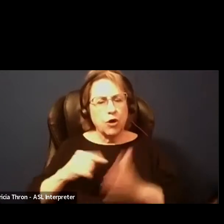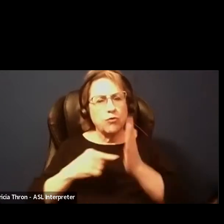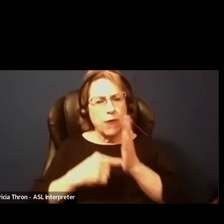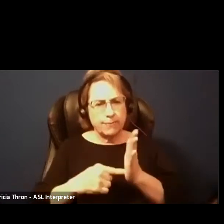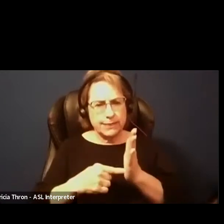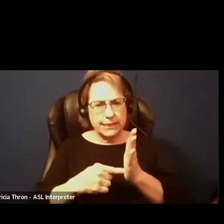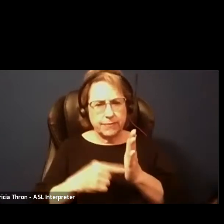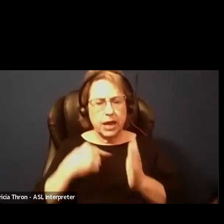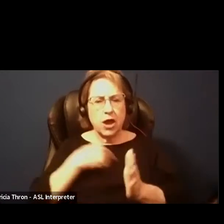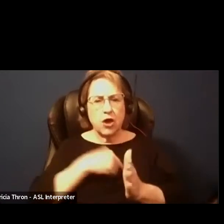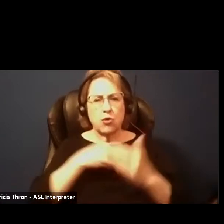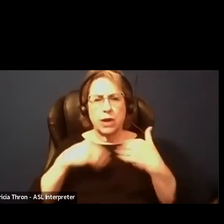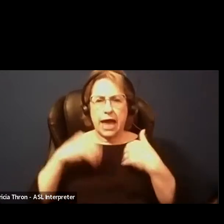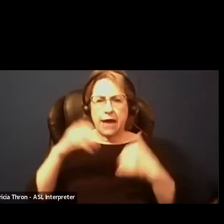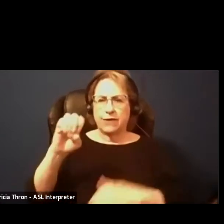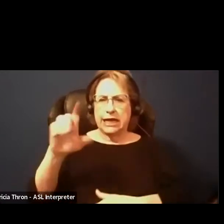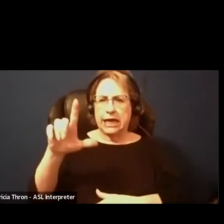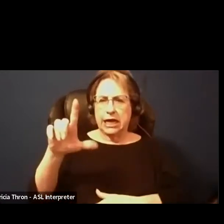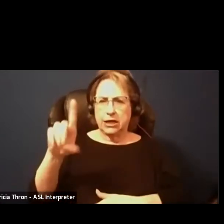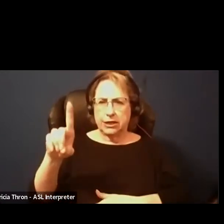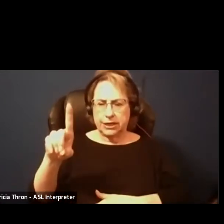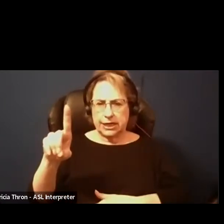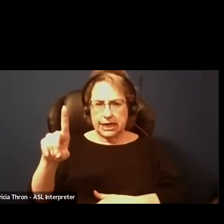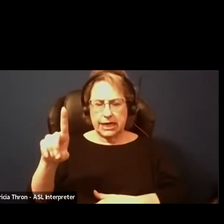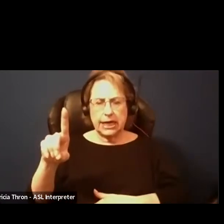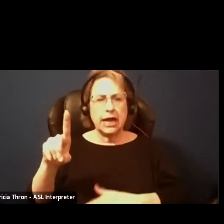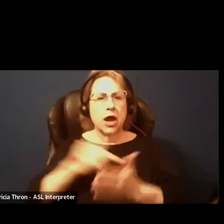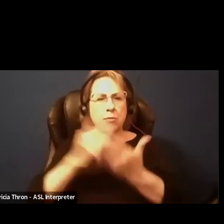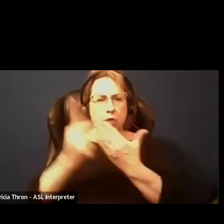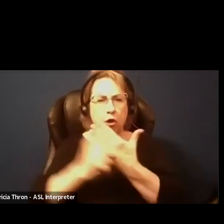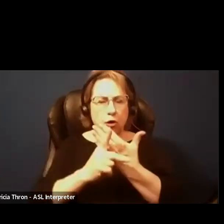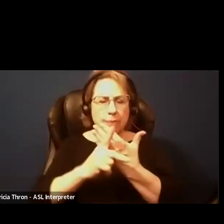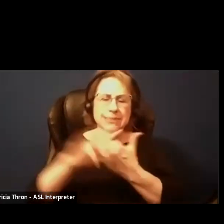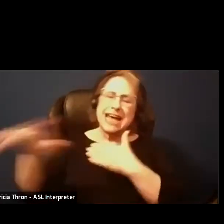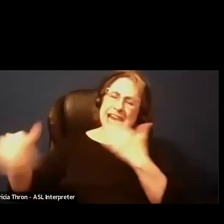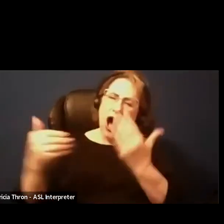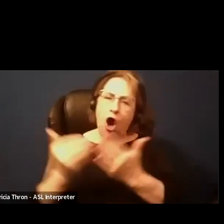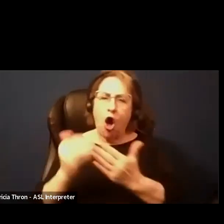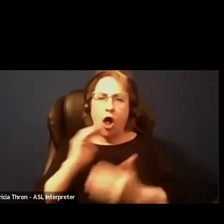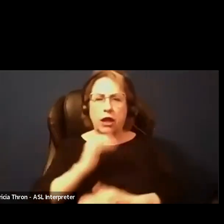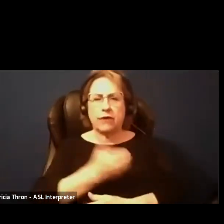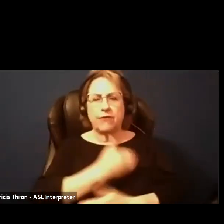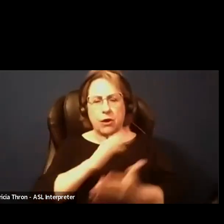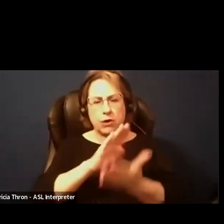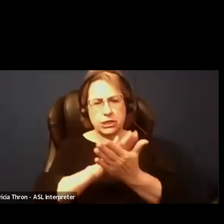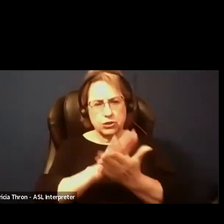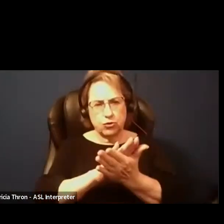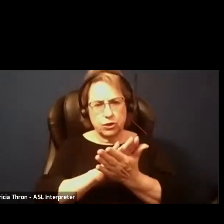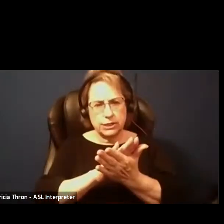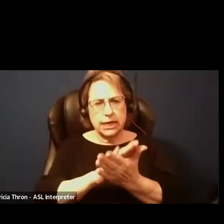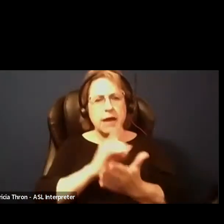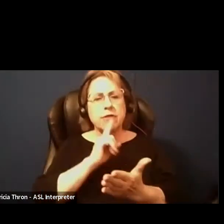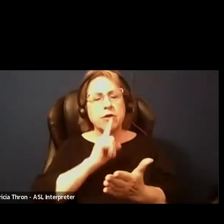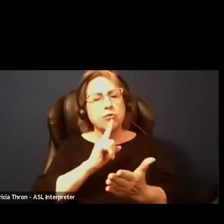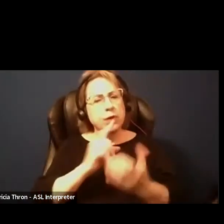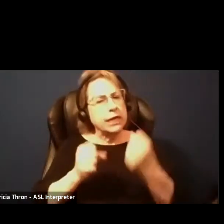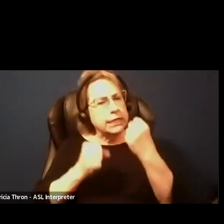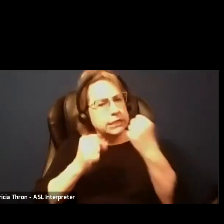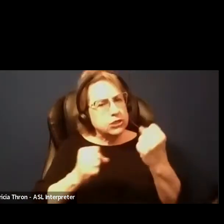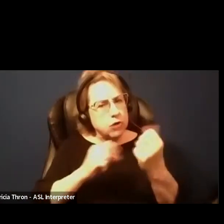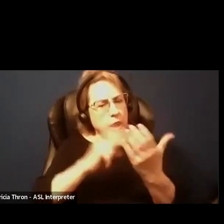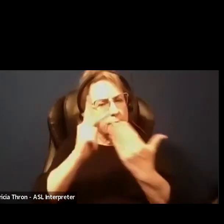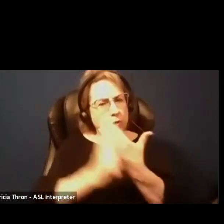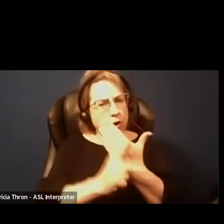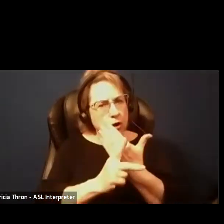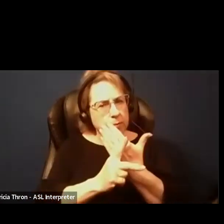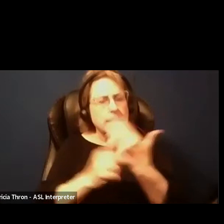We have ELD programs at all of our schools. So that's really important that I communicate that. They're really strong programs, but this is a great